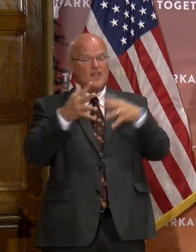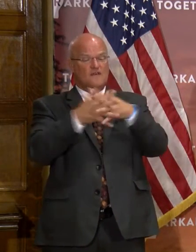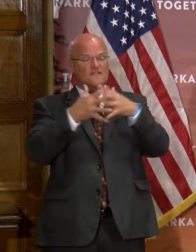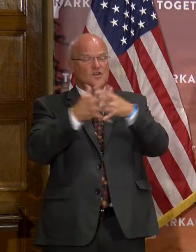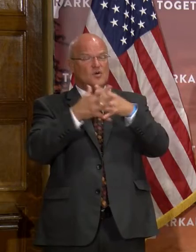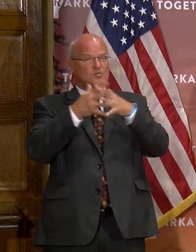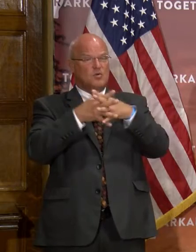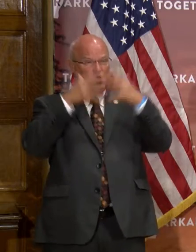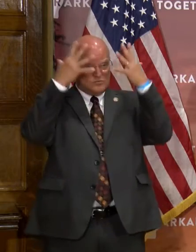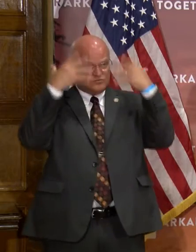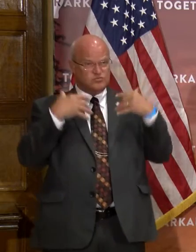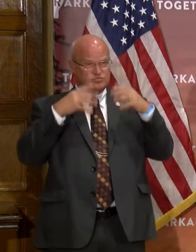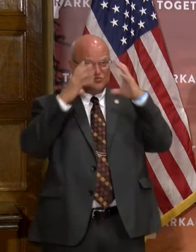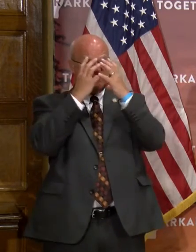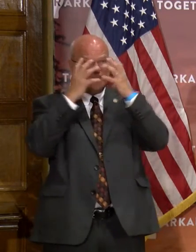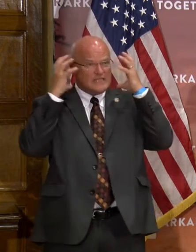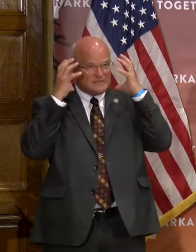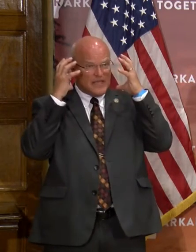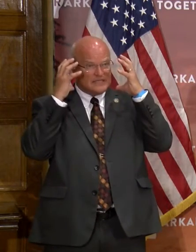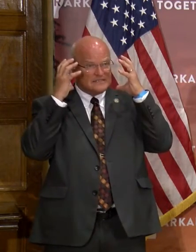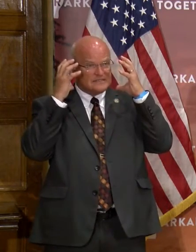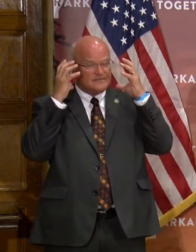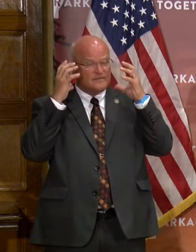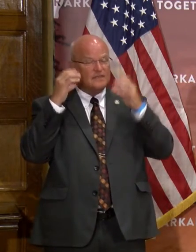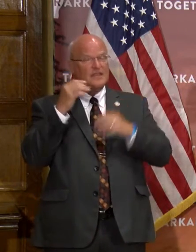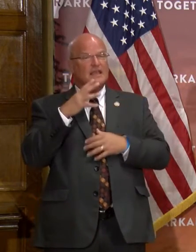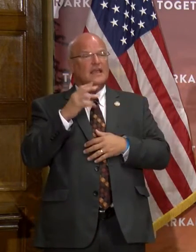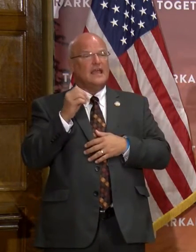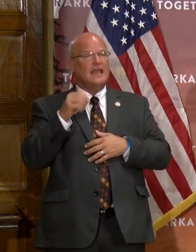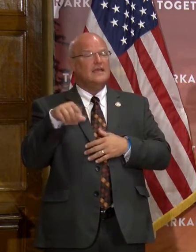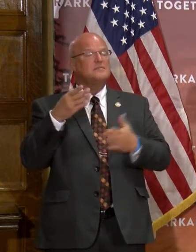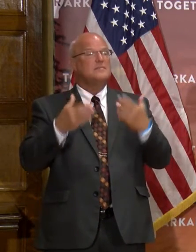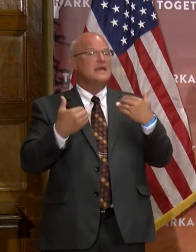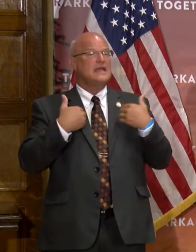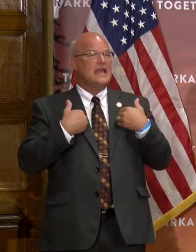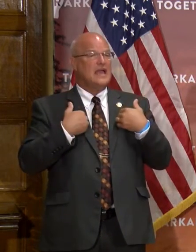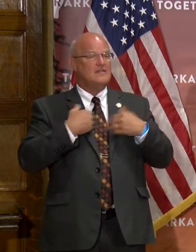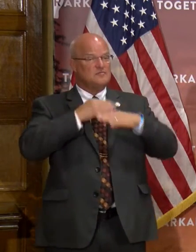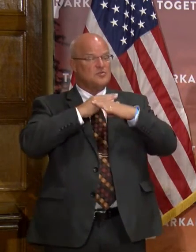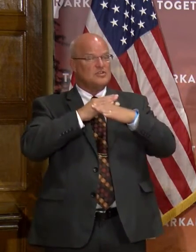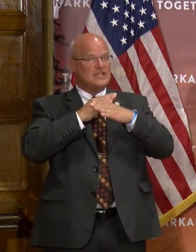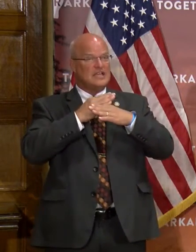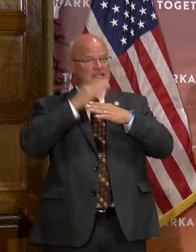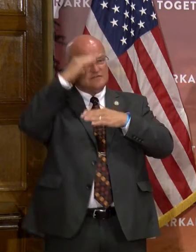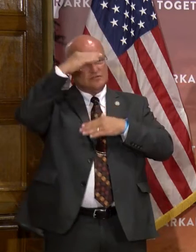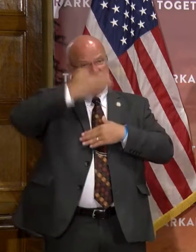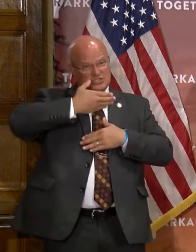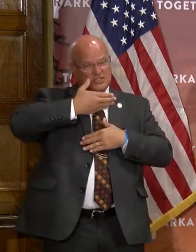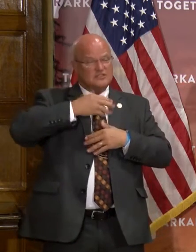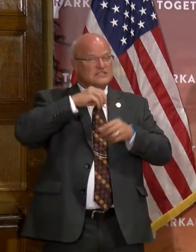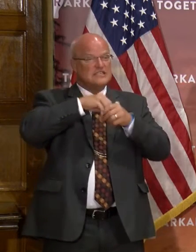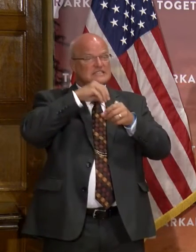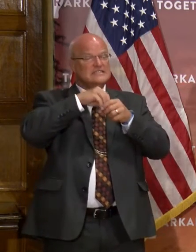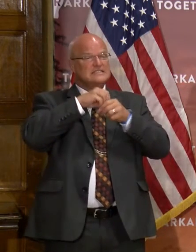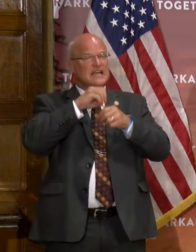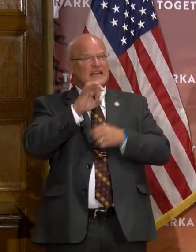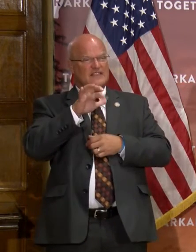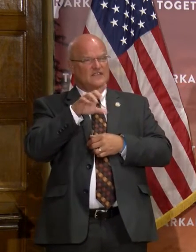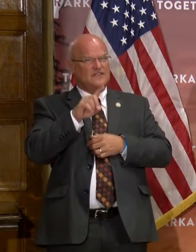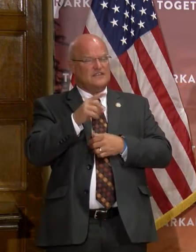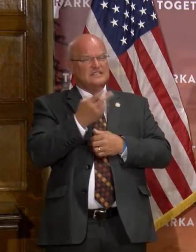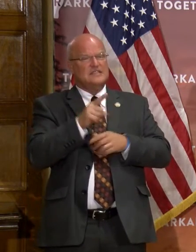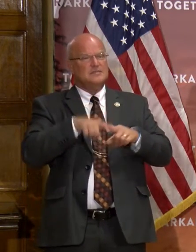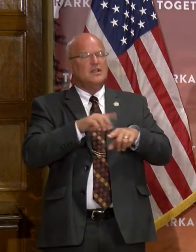football gear, which includes the face mask, and they may have protective shields as well, depending upon the resources